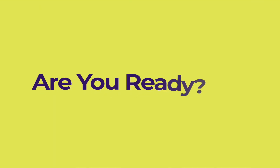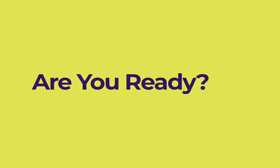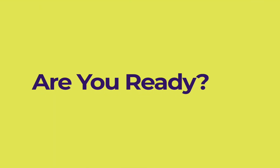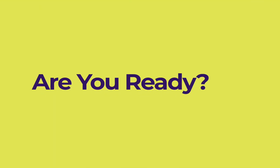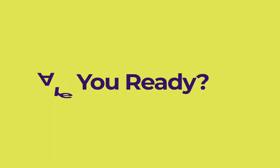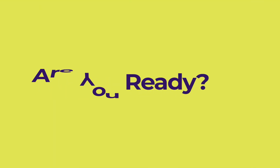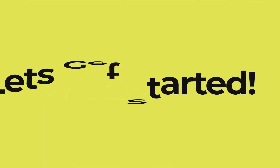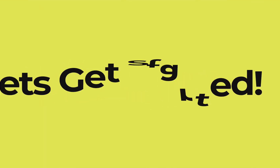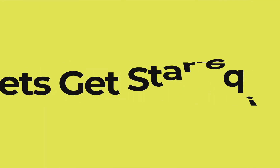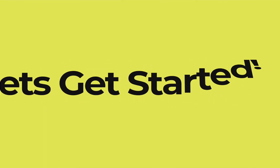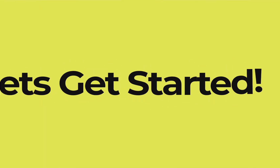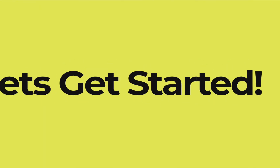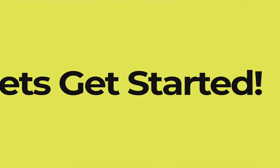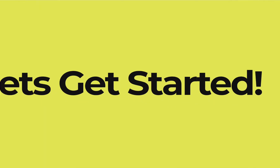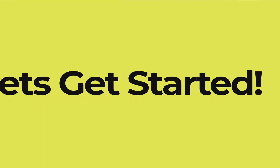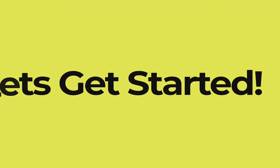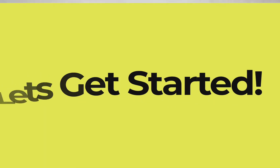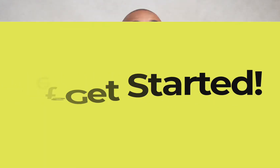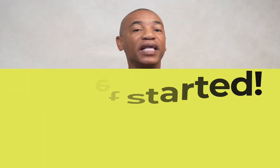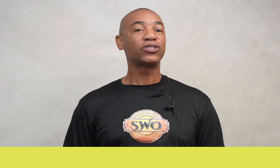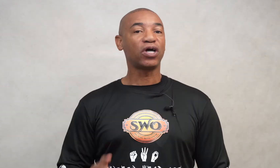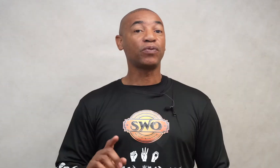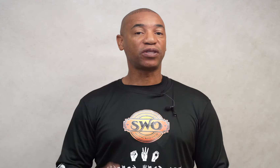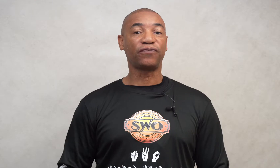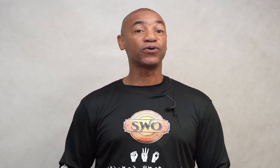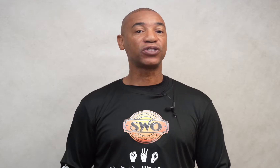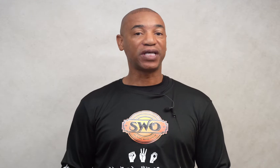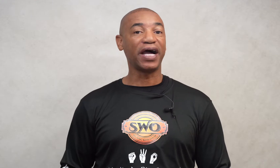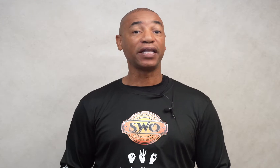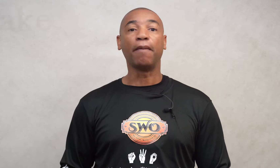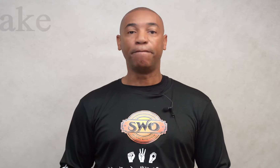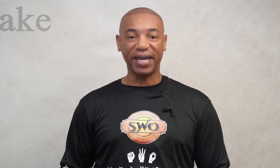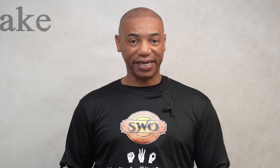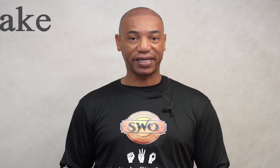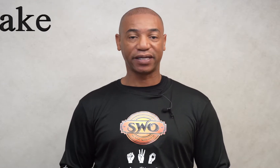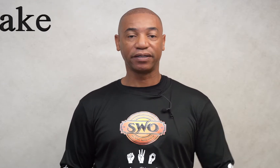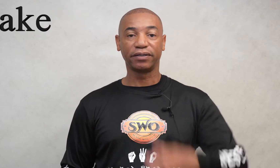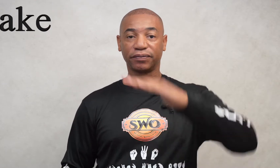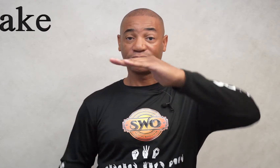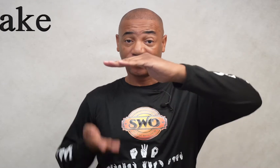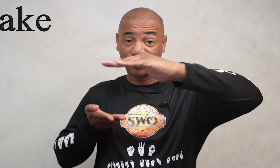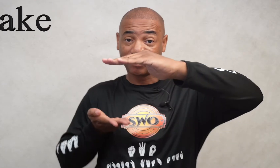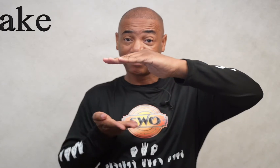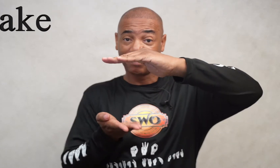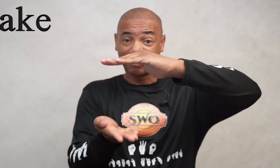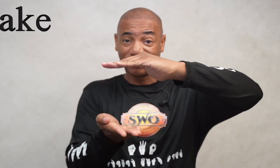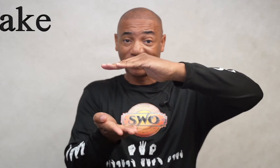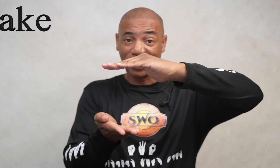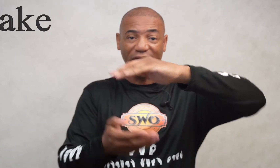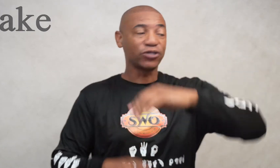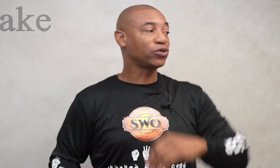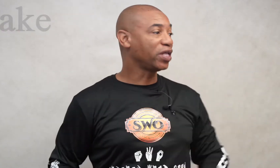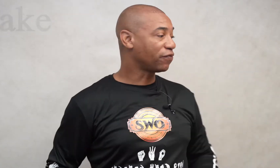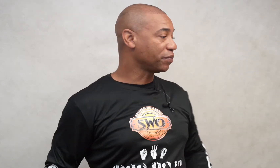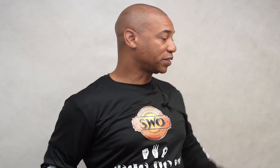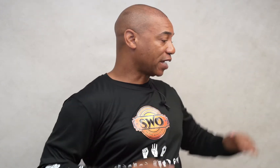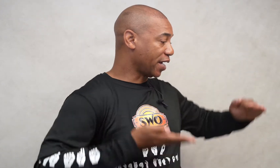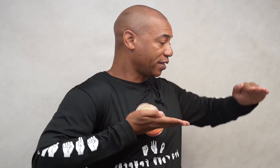ready? Let's get started. Let's start with the first sign, bake. I'll show you that from the side.